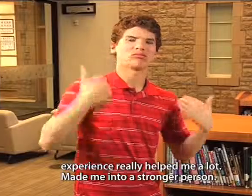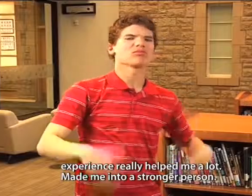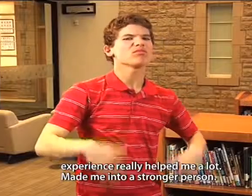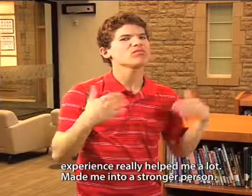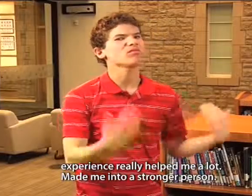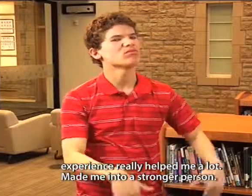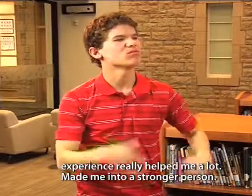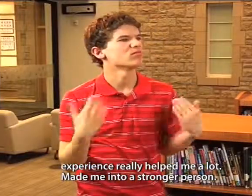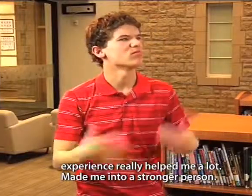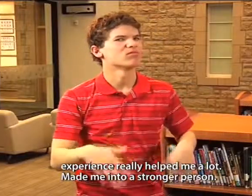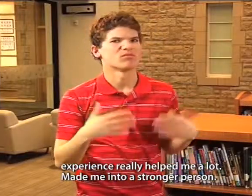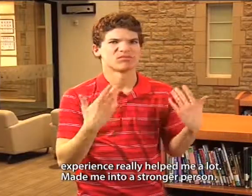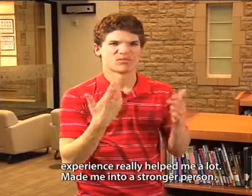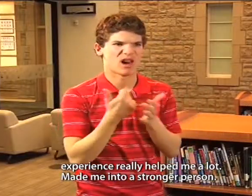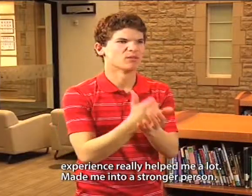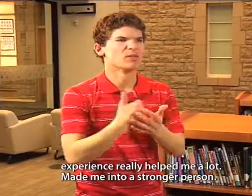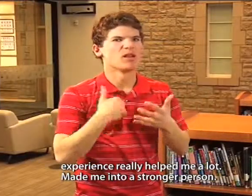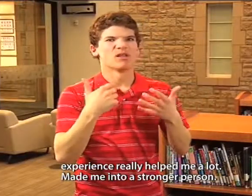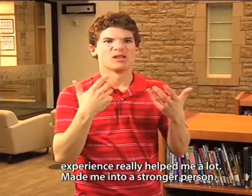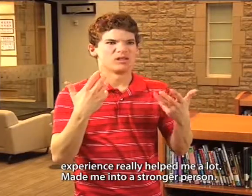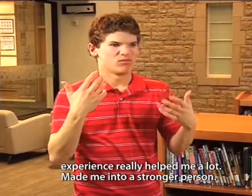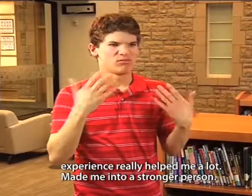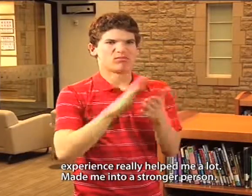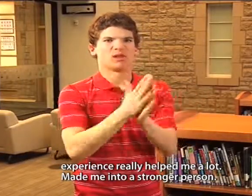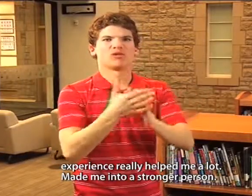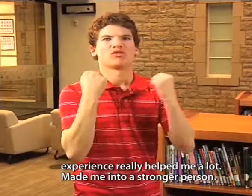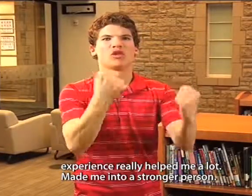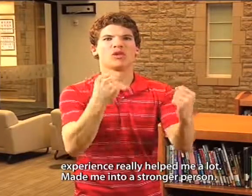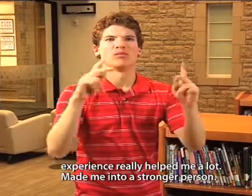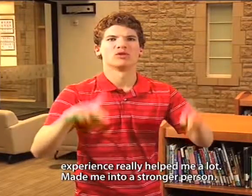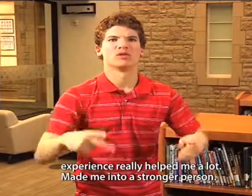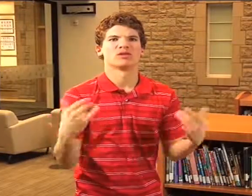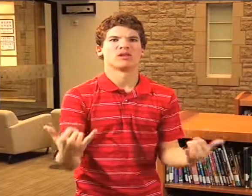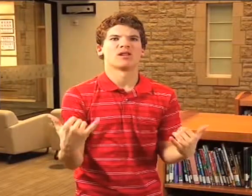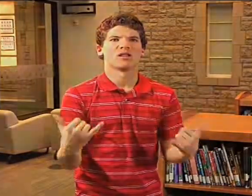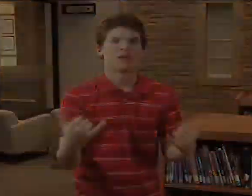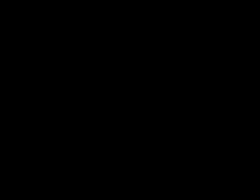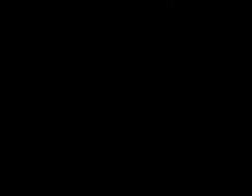helped me a lot. Made me into a stronger person.